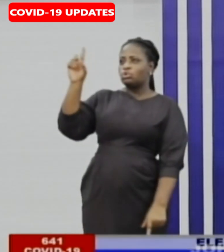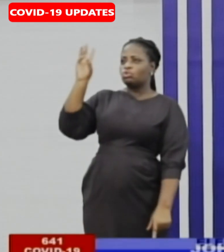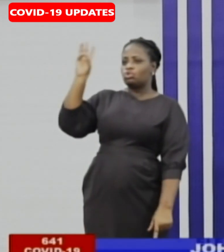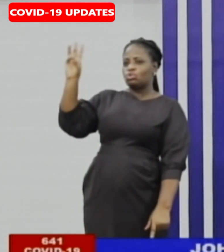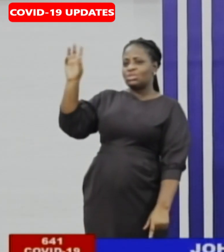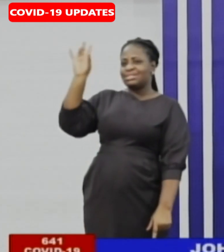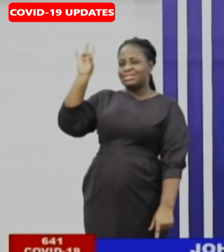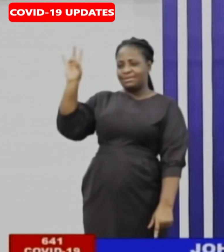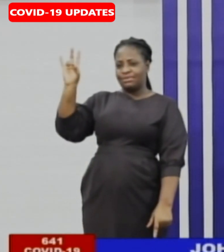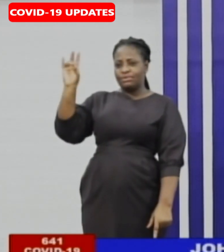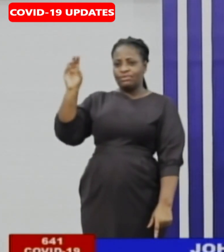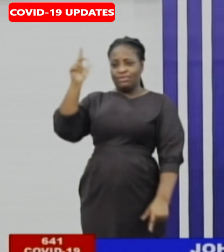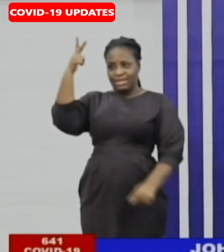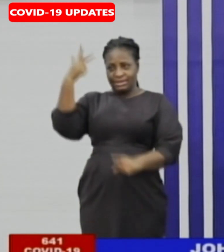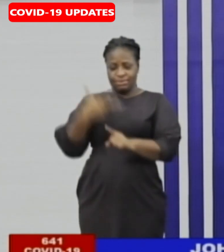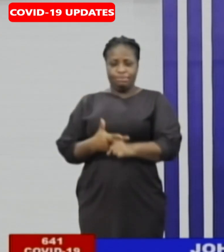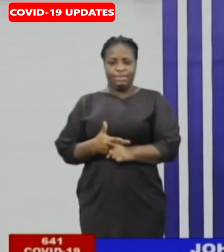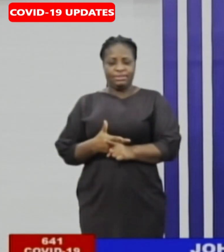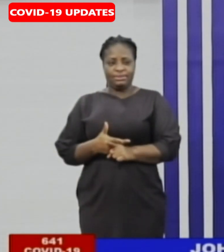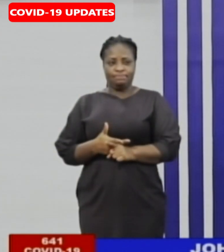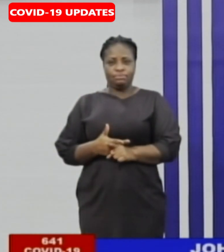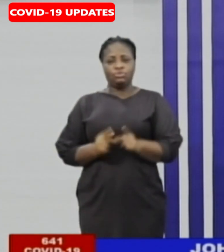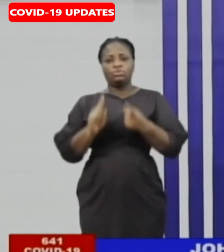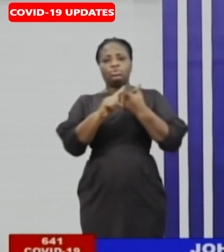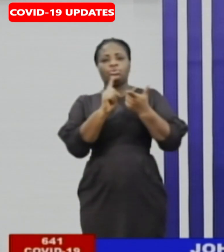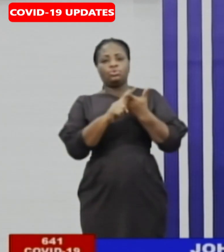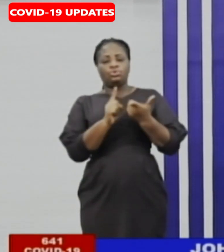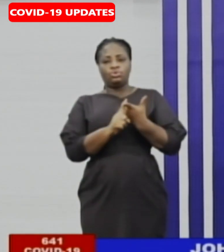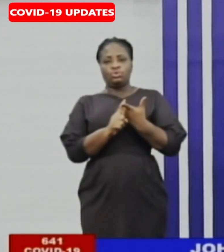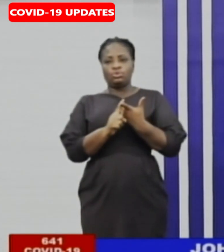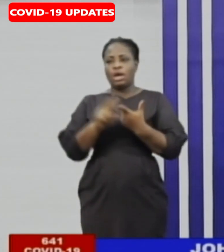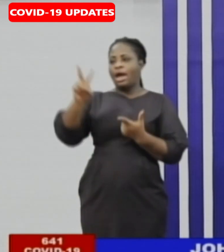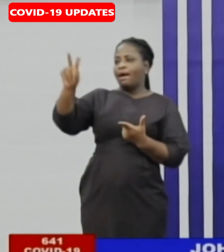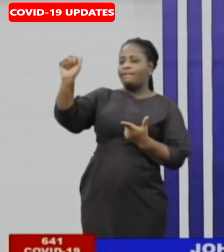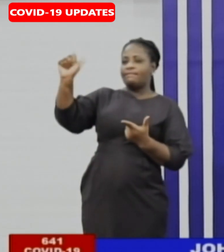127.2 million for the 3 months. 2, Valco,